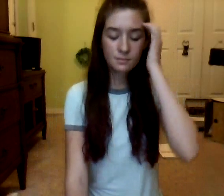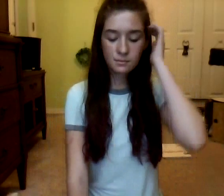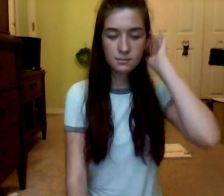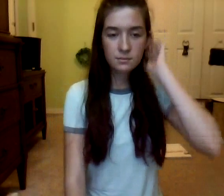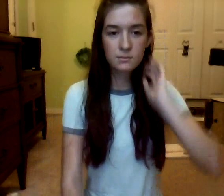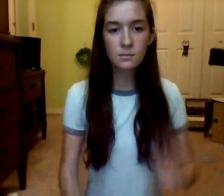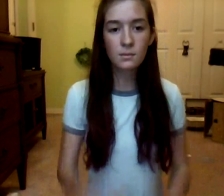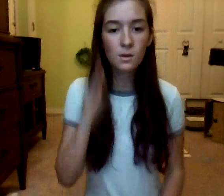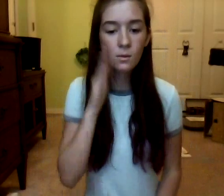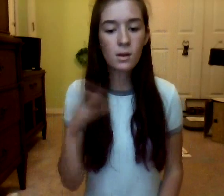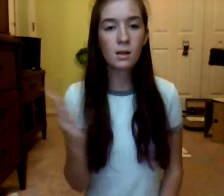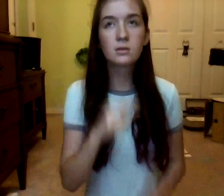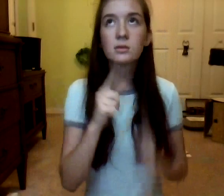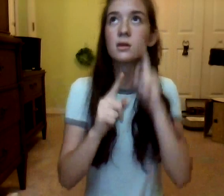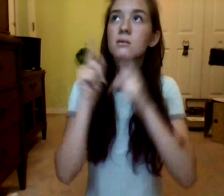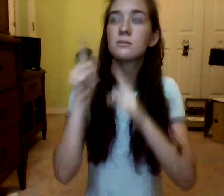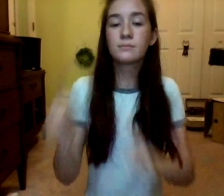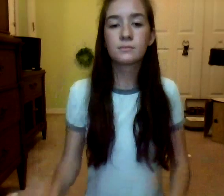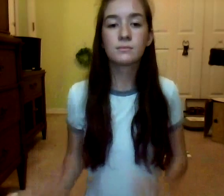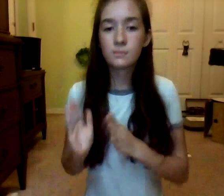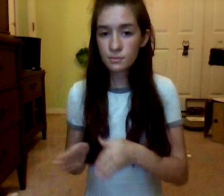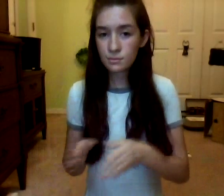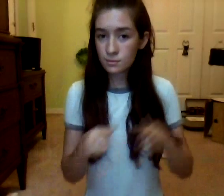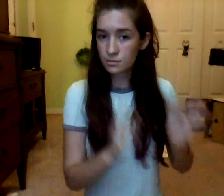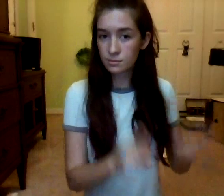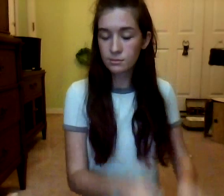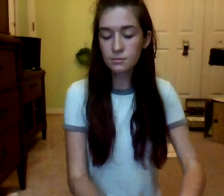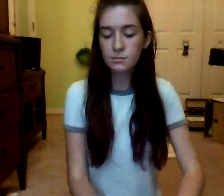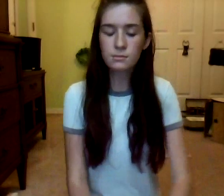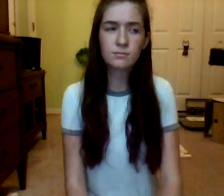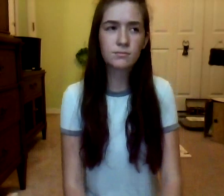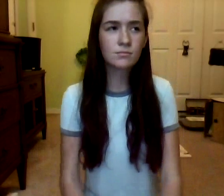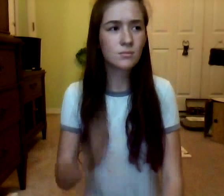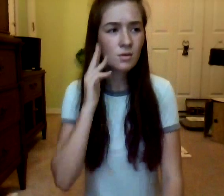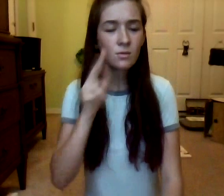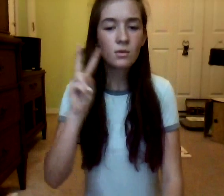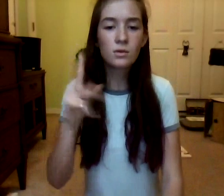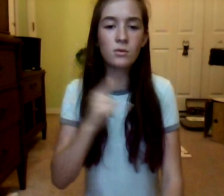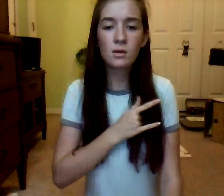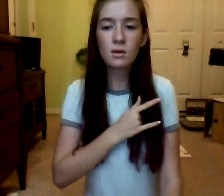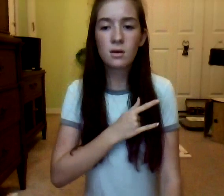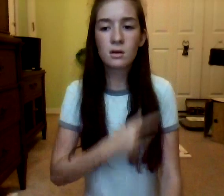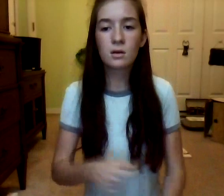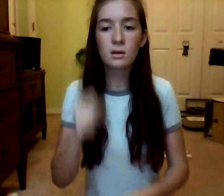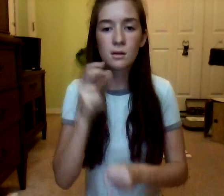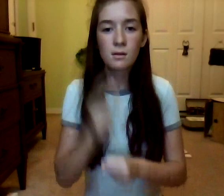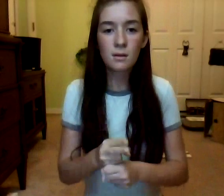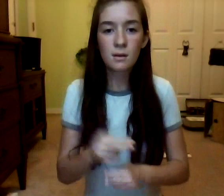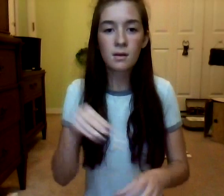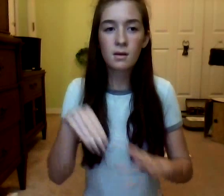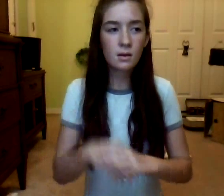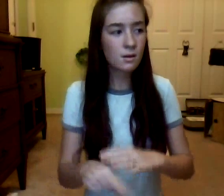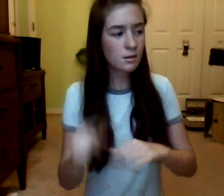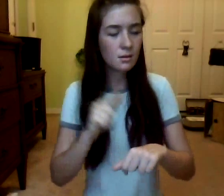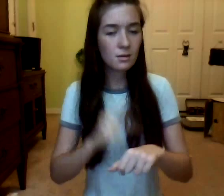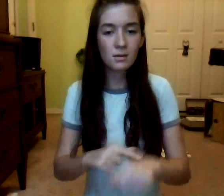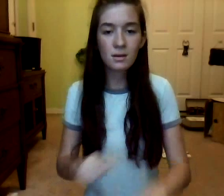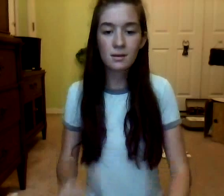To the dark and bright, will your heart still be inside?